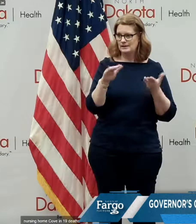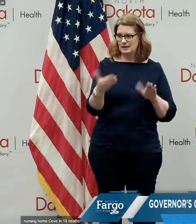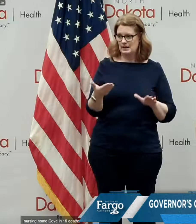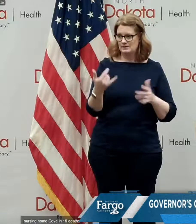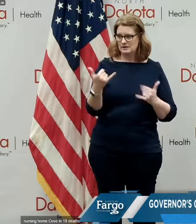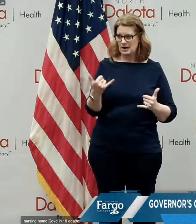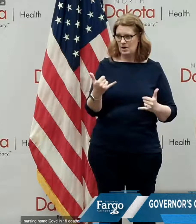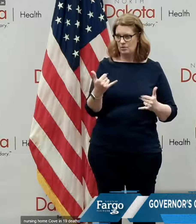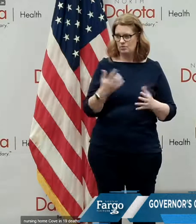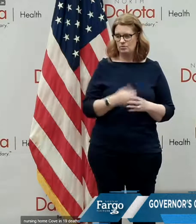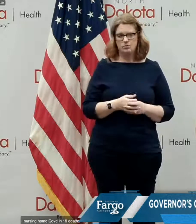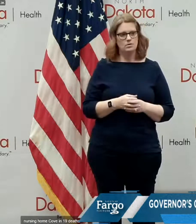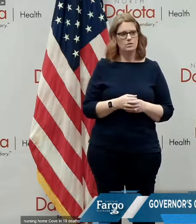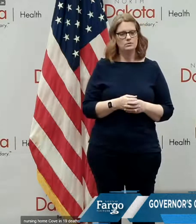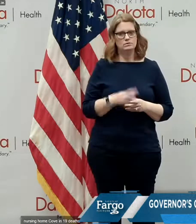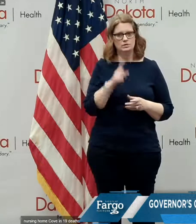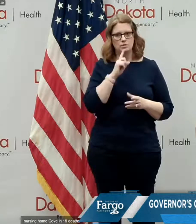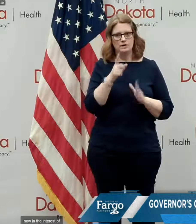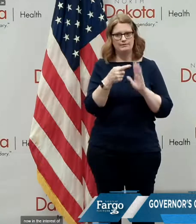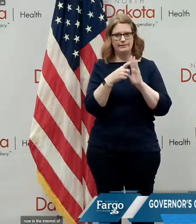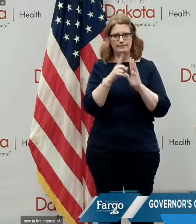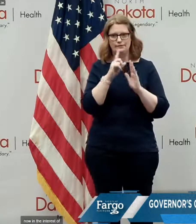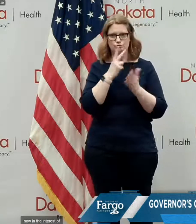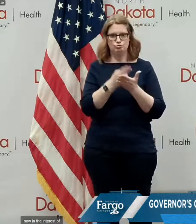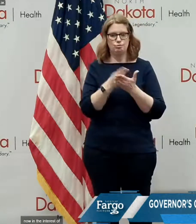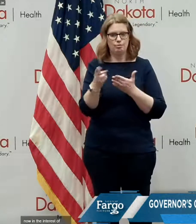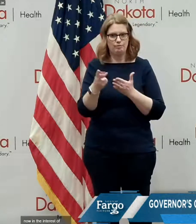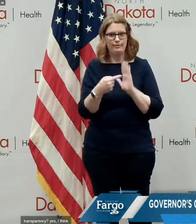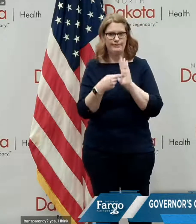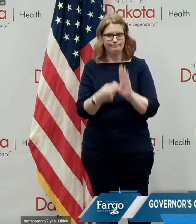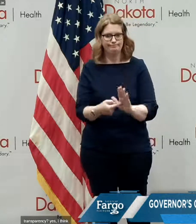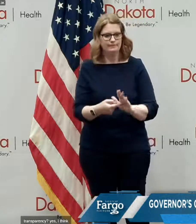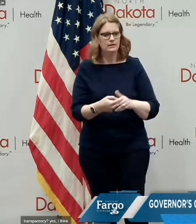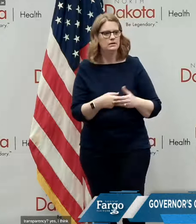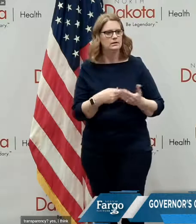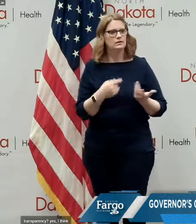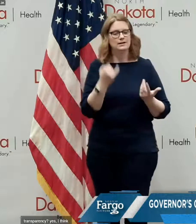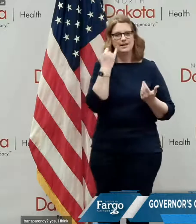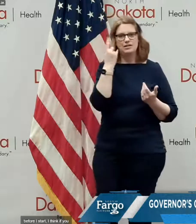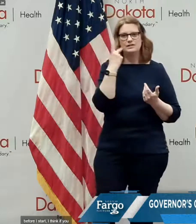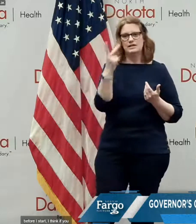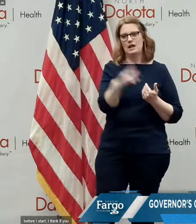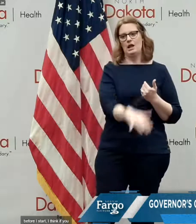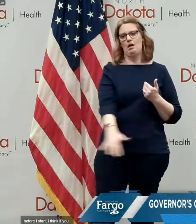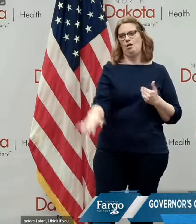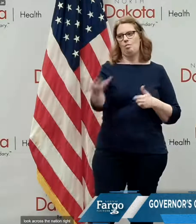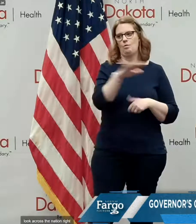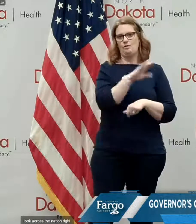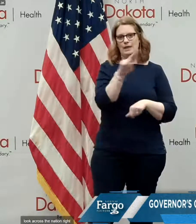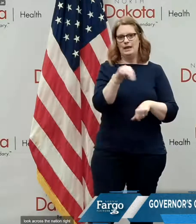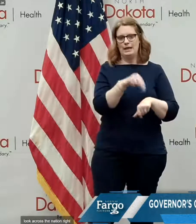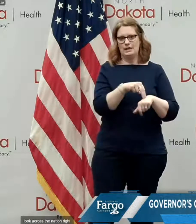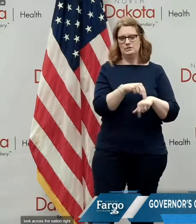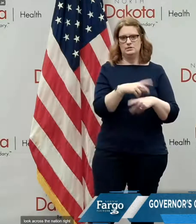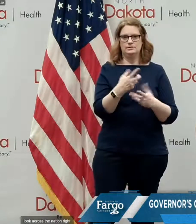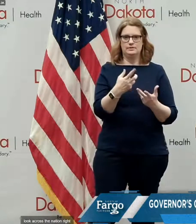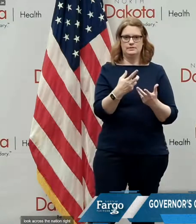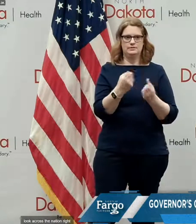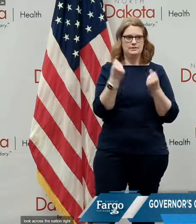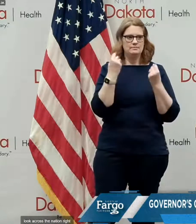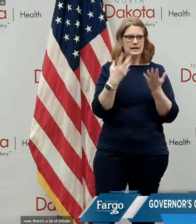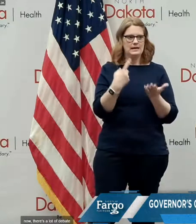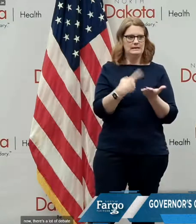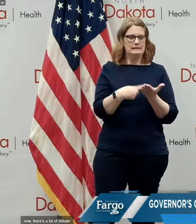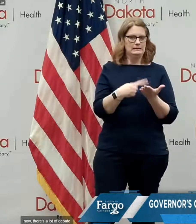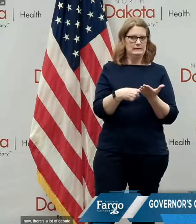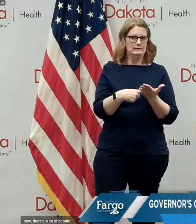transparency? Yes, I think before I start, I think if you look across the nation right now, there's a lot of debate and discussion on what